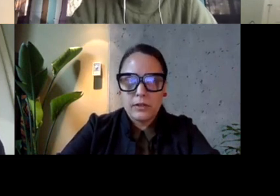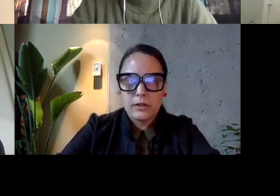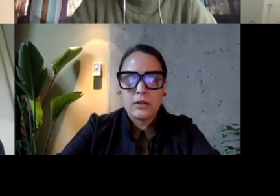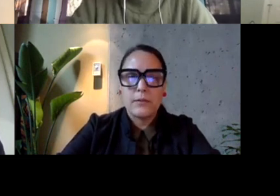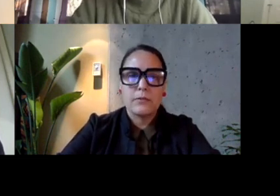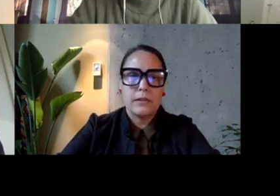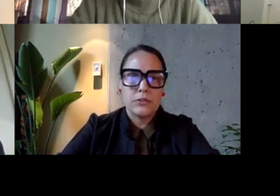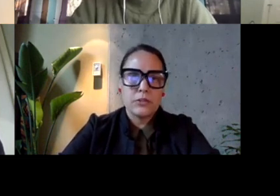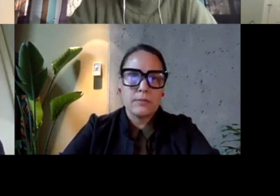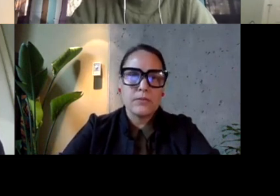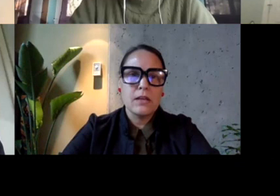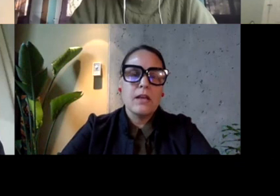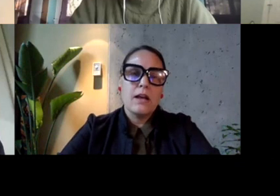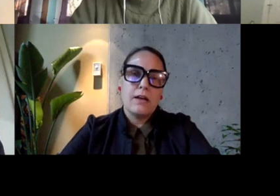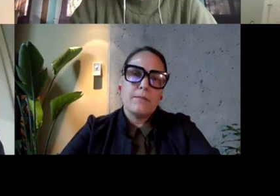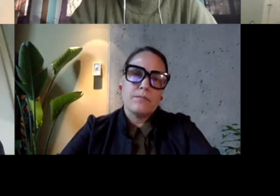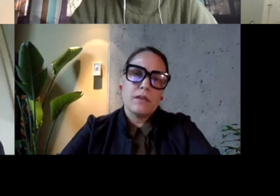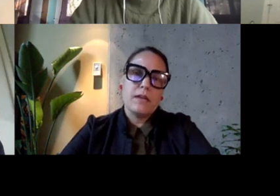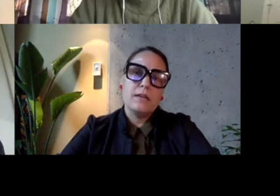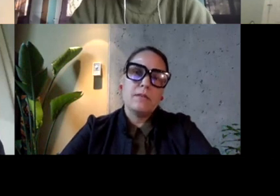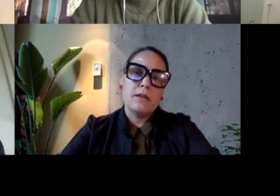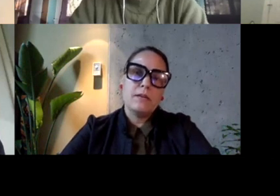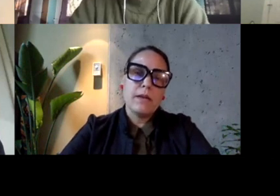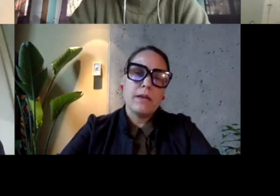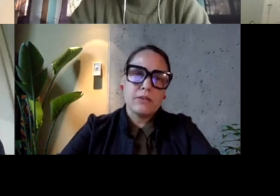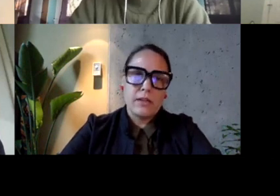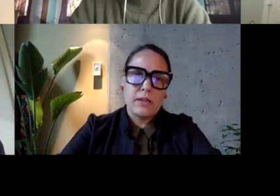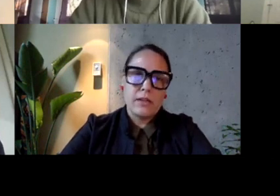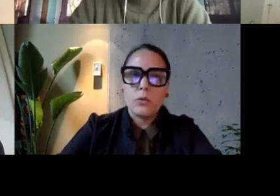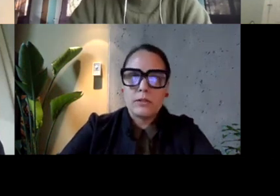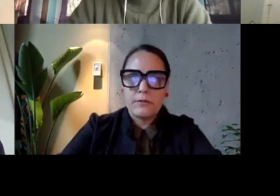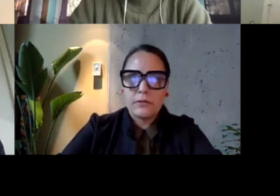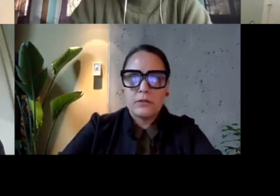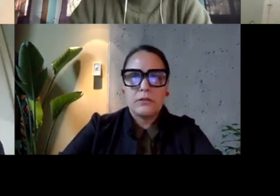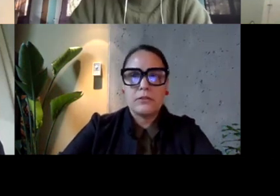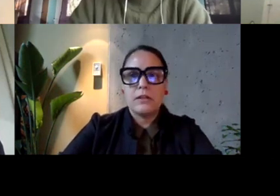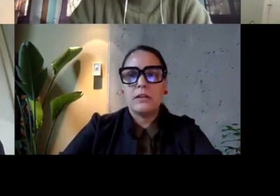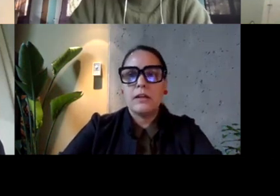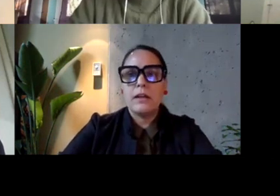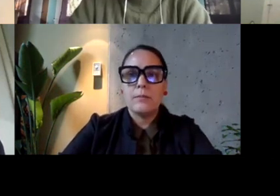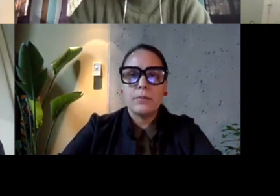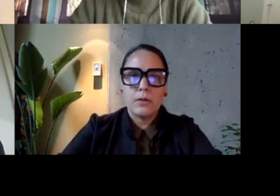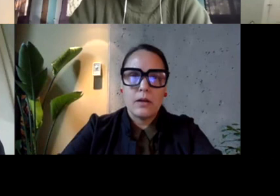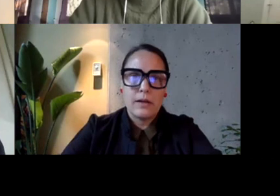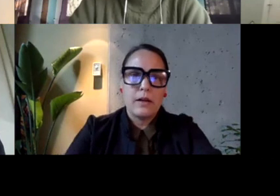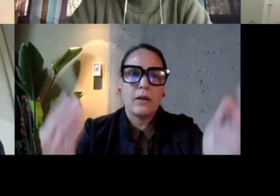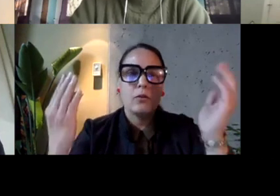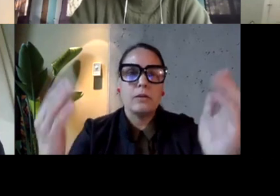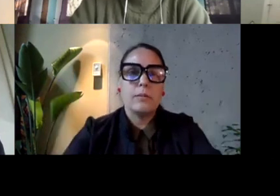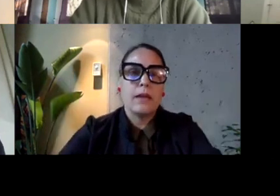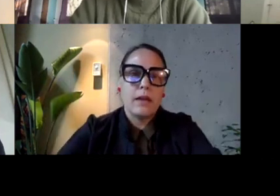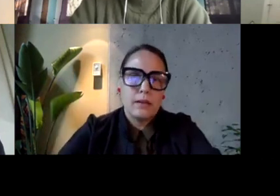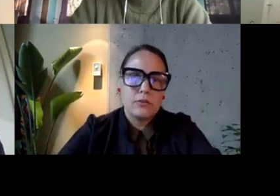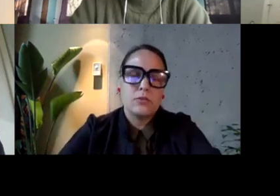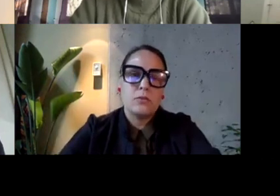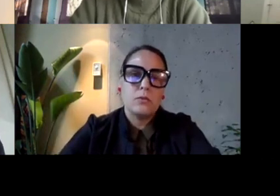successful economic relationships, it makes that pathway more difficult. And I hold up